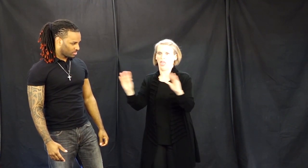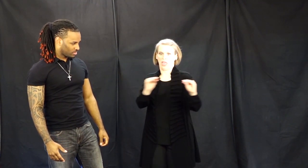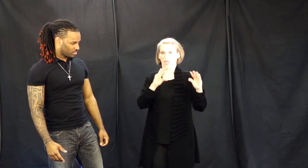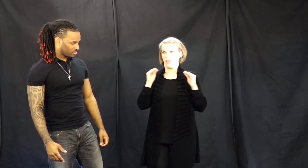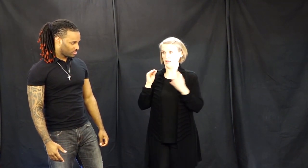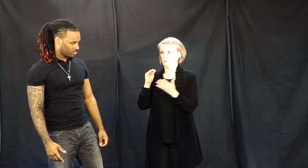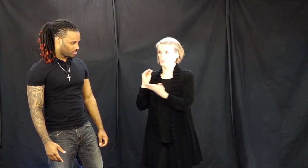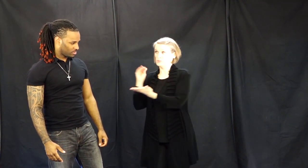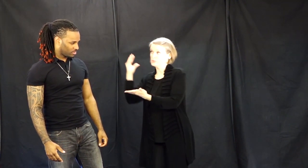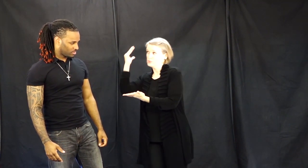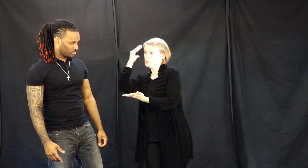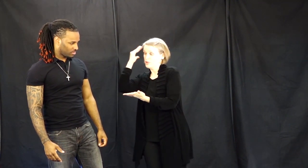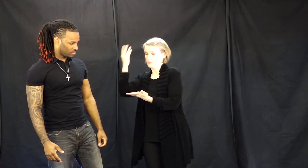both know what we know.